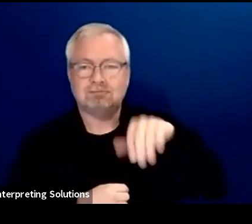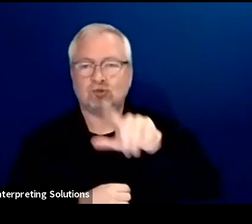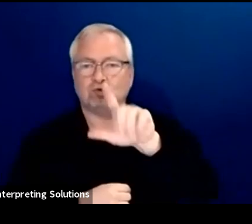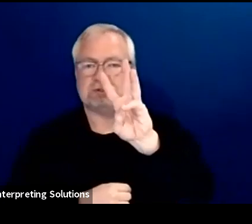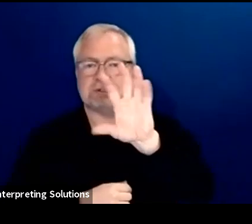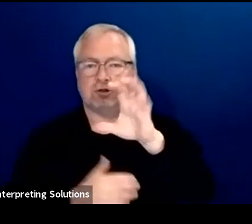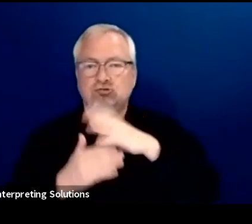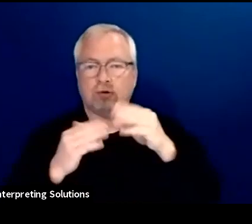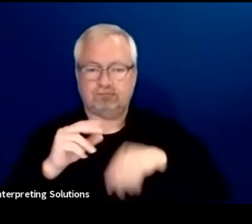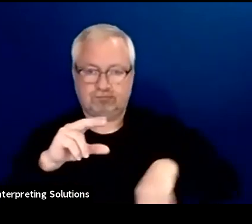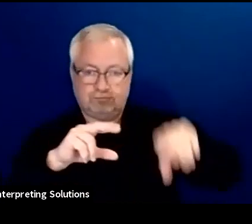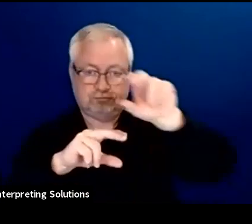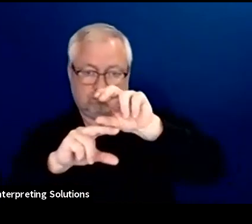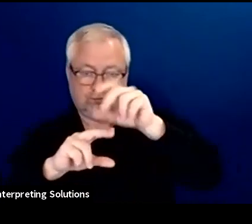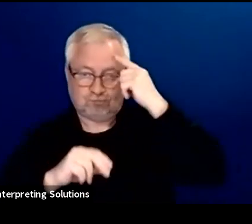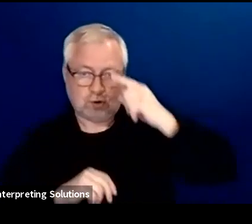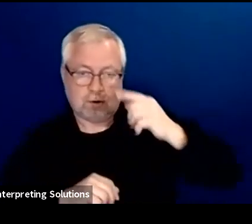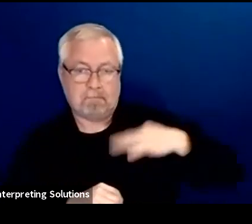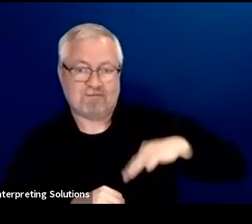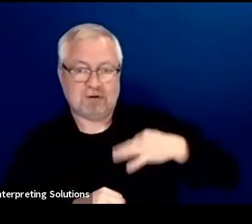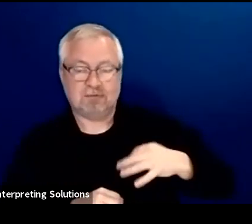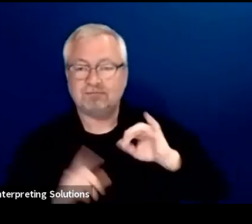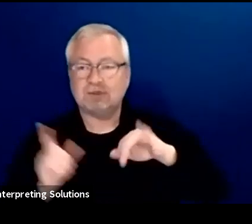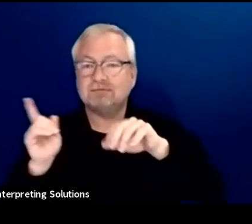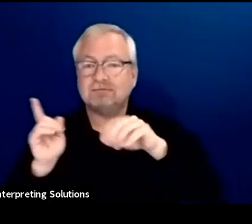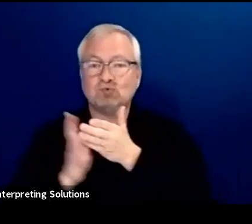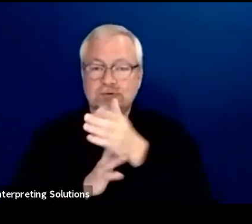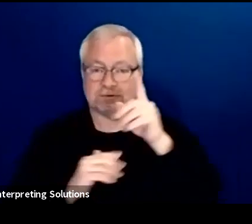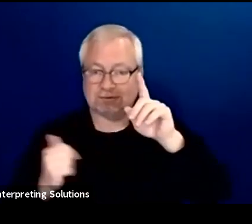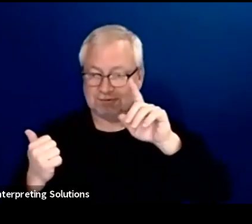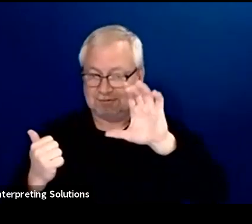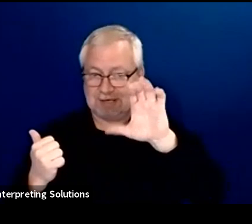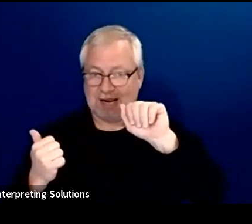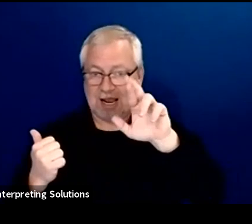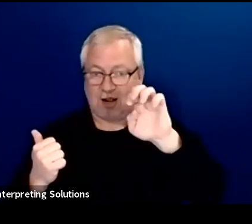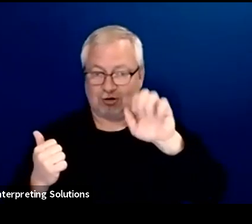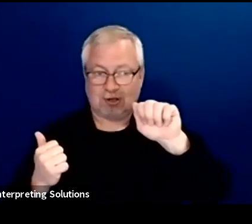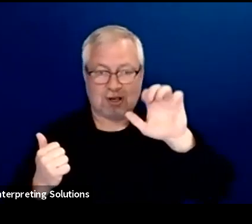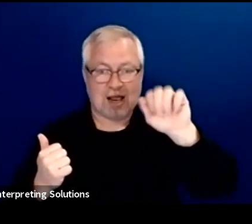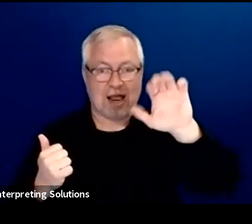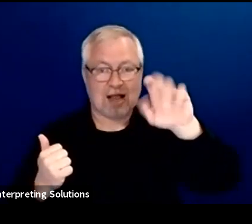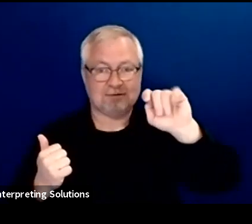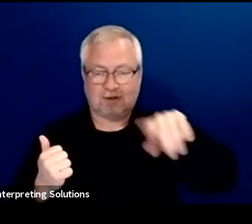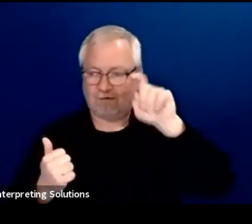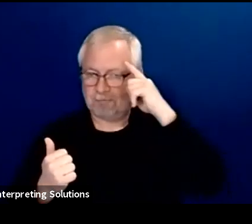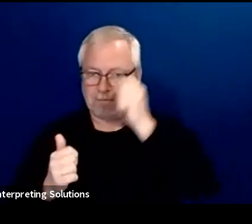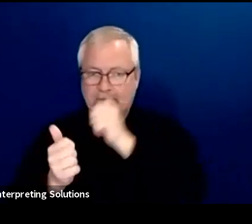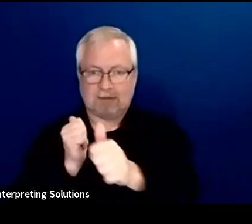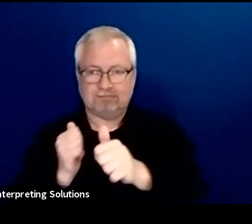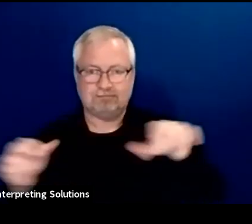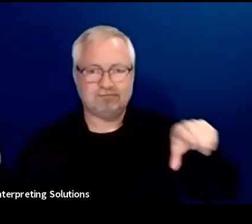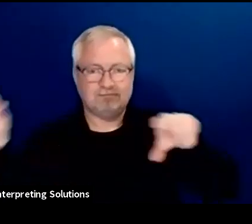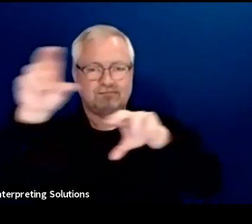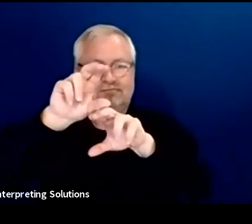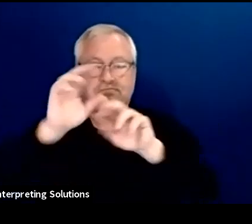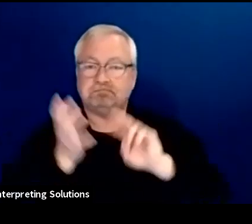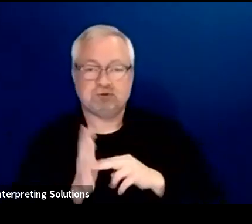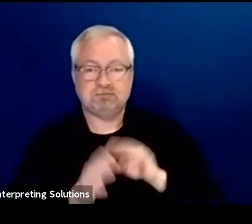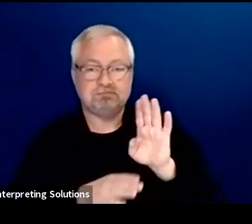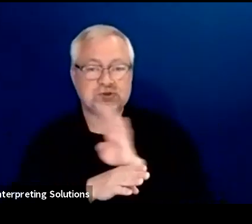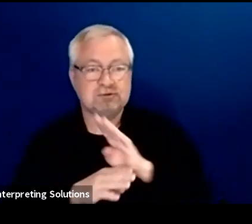government passed through the CARES Act. It's a simple procedural thing, but essentially we have to require businesses in our state to inform workers of